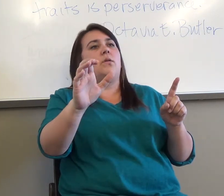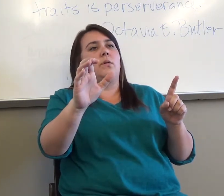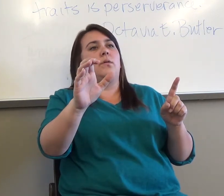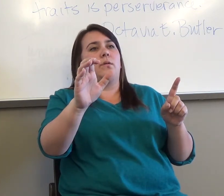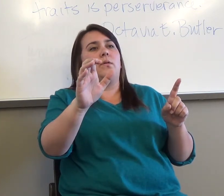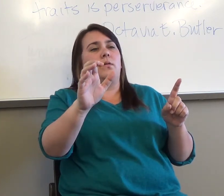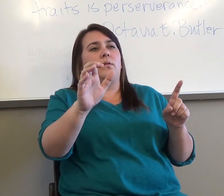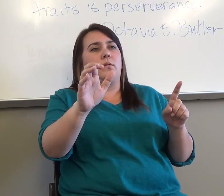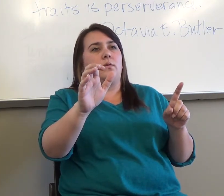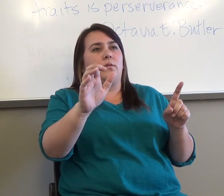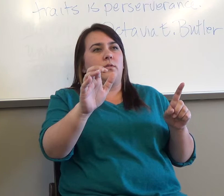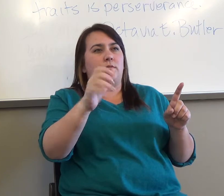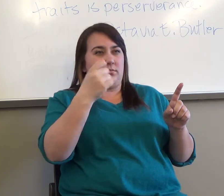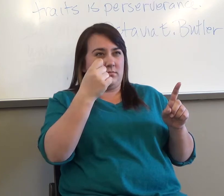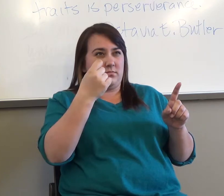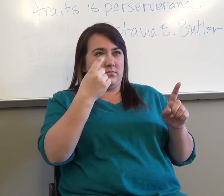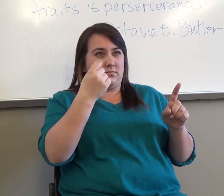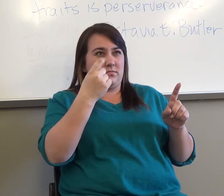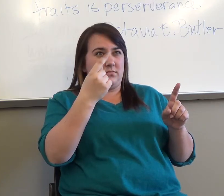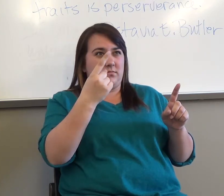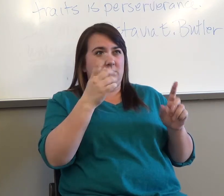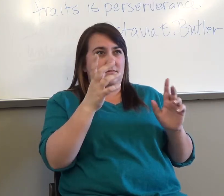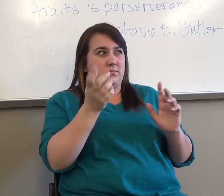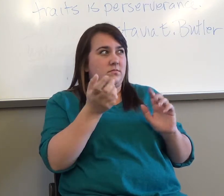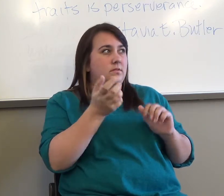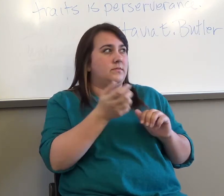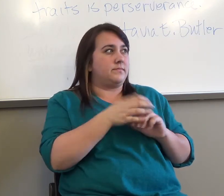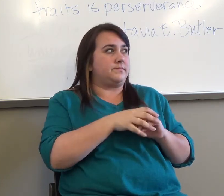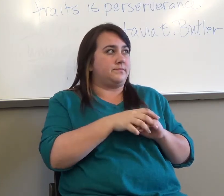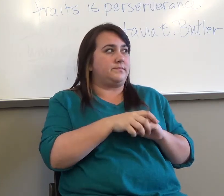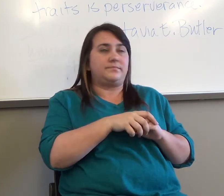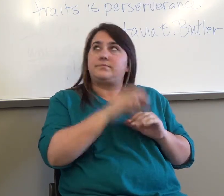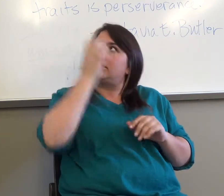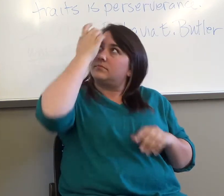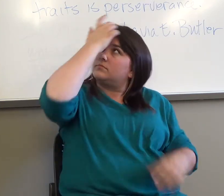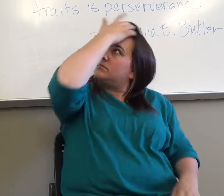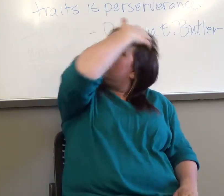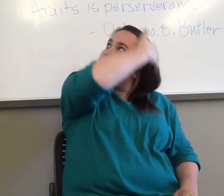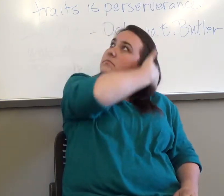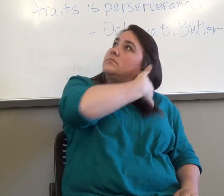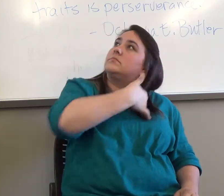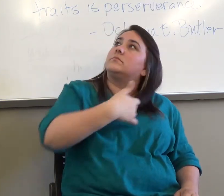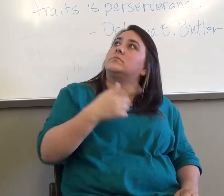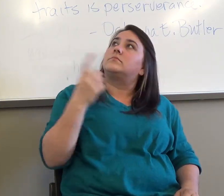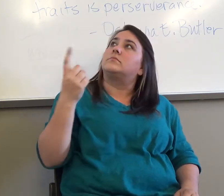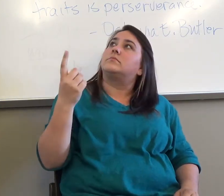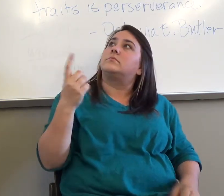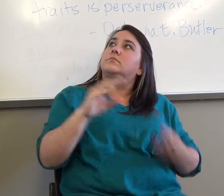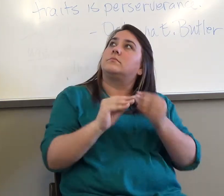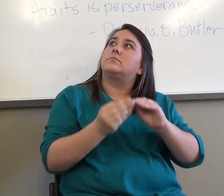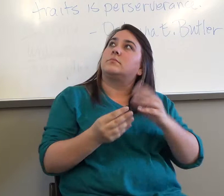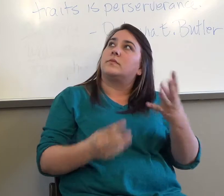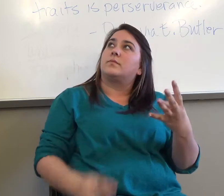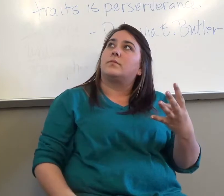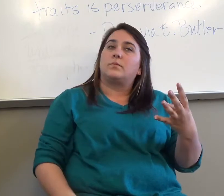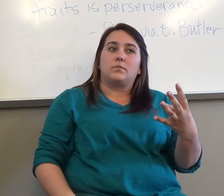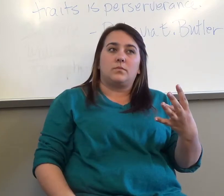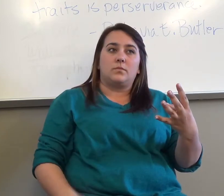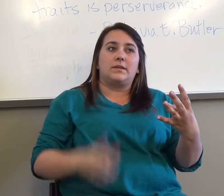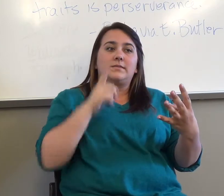everyone follow that? Jacob, you're following that? Yes, ma'am. Okay. A successful career often hinges on